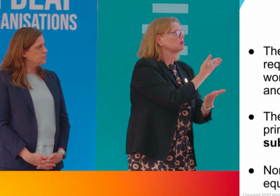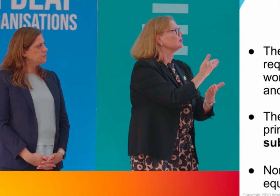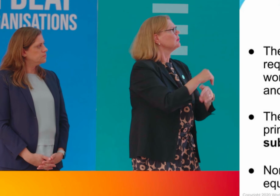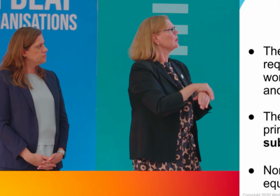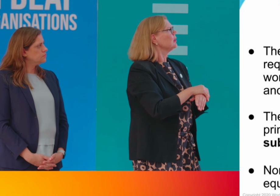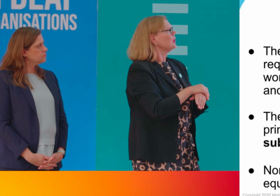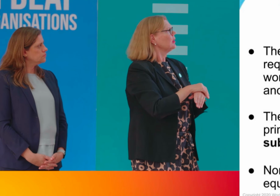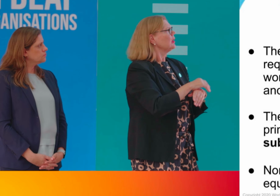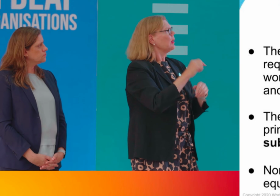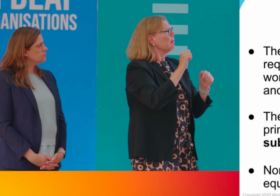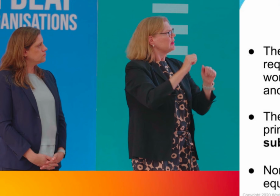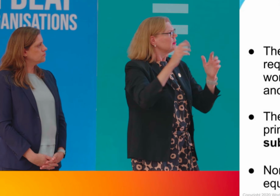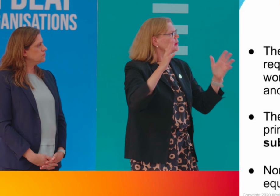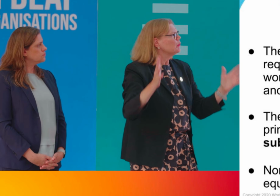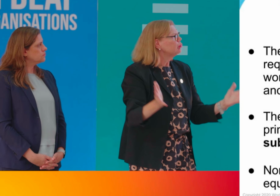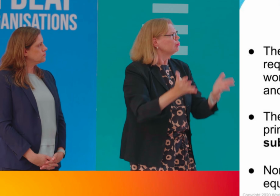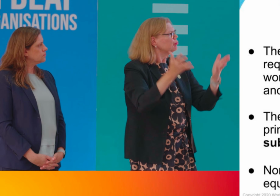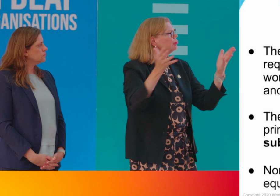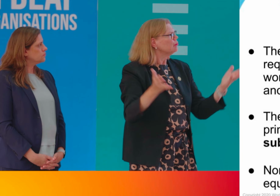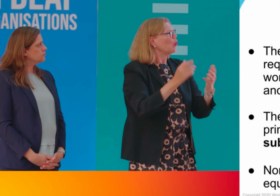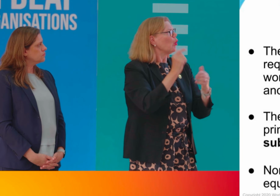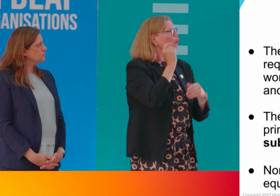girls,